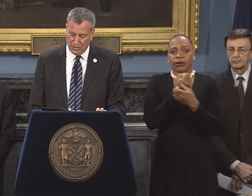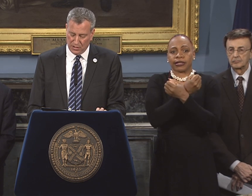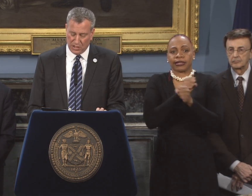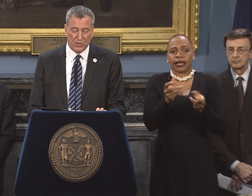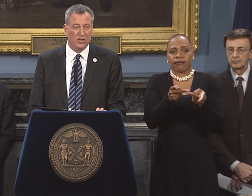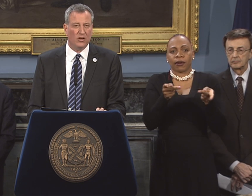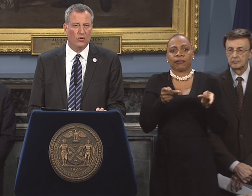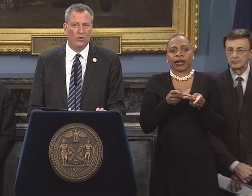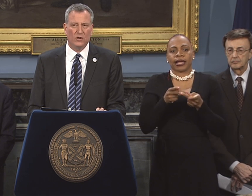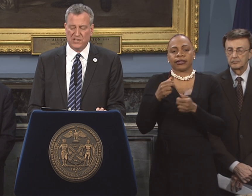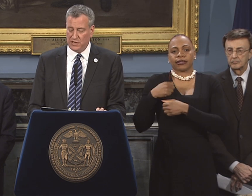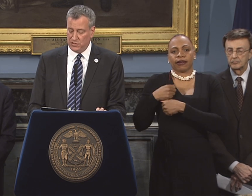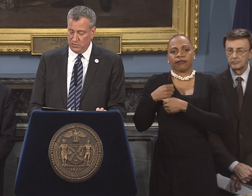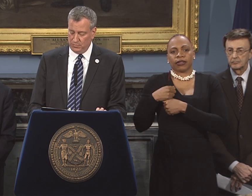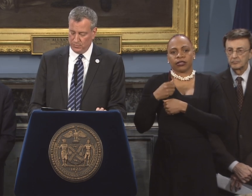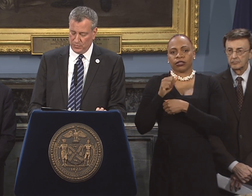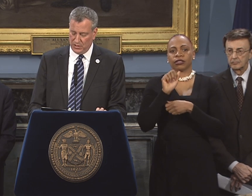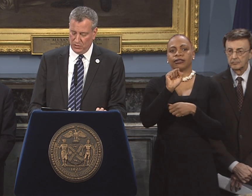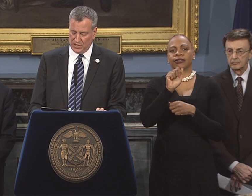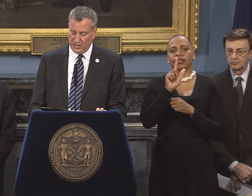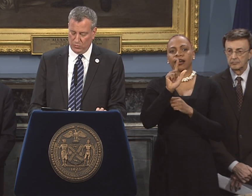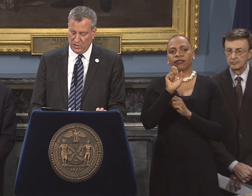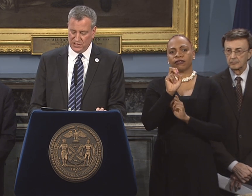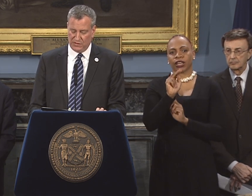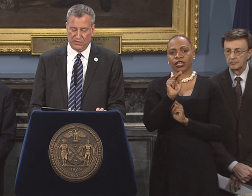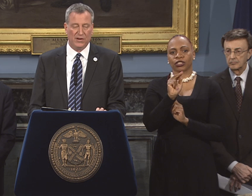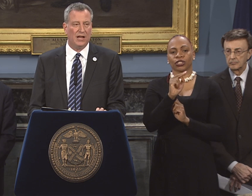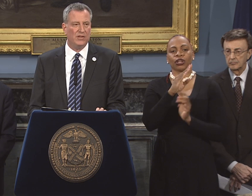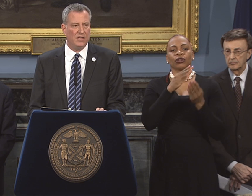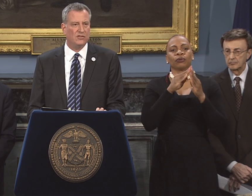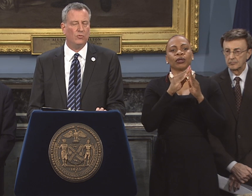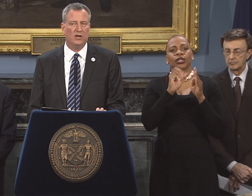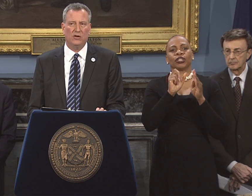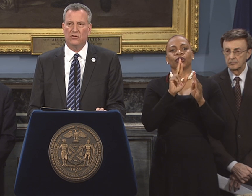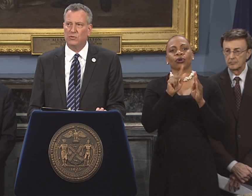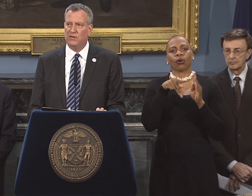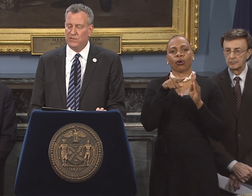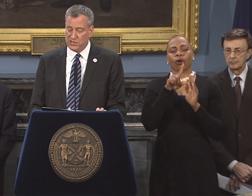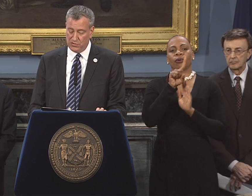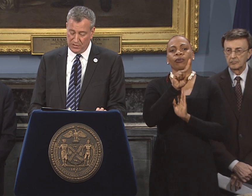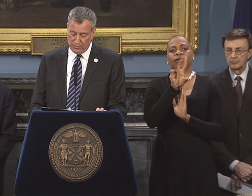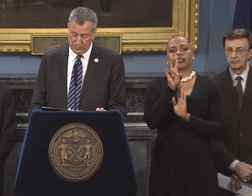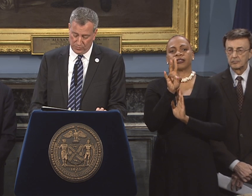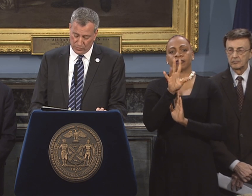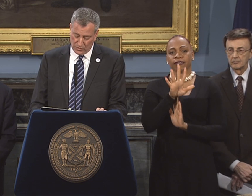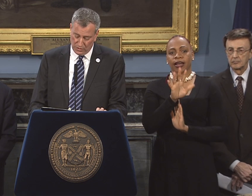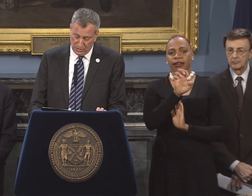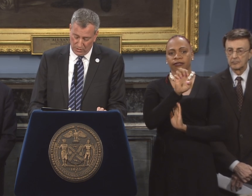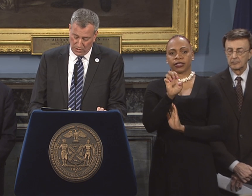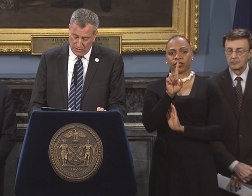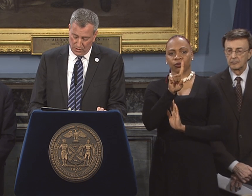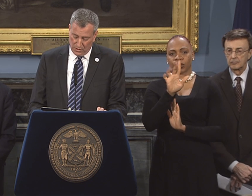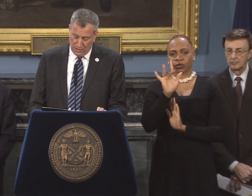Army Community Corps Center, located at 175 East 125th Street.